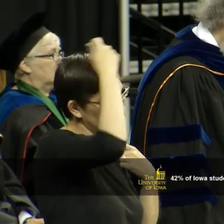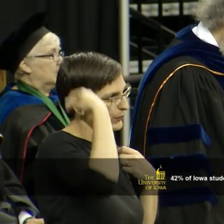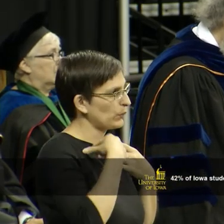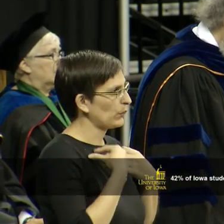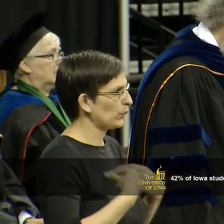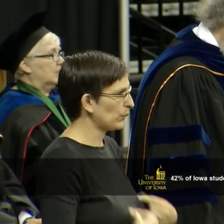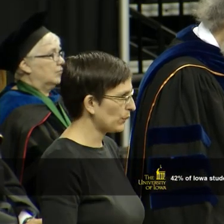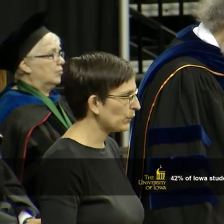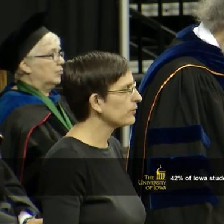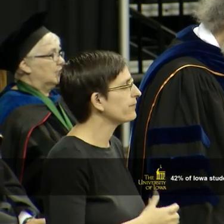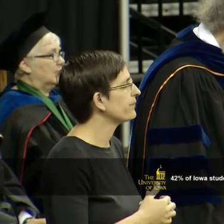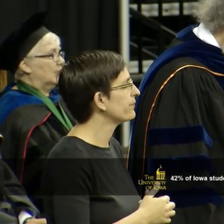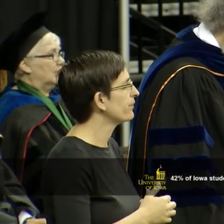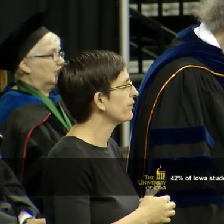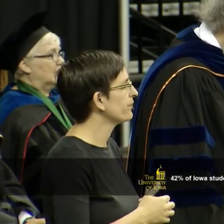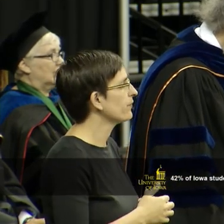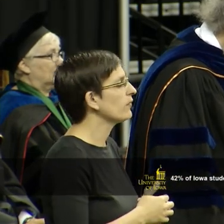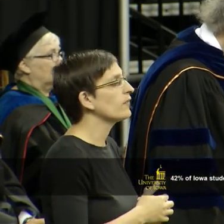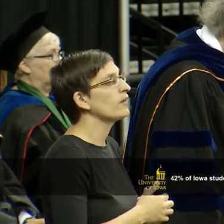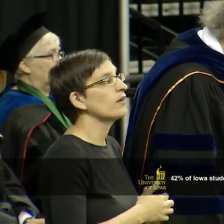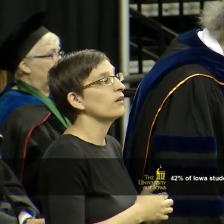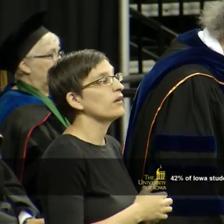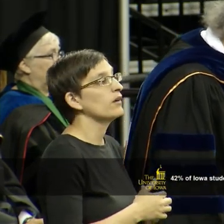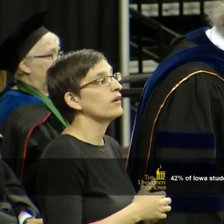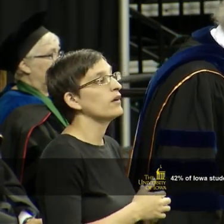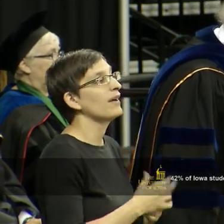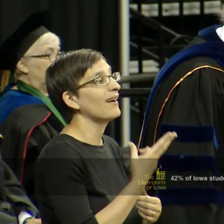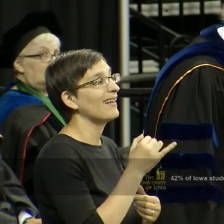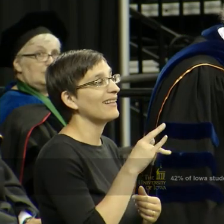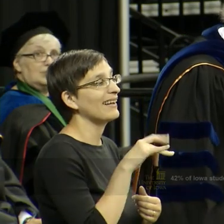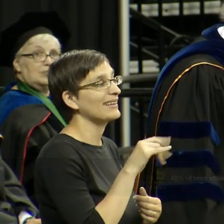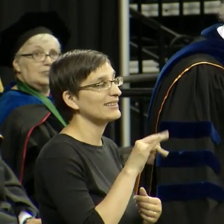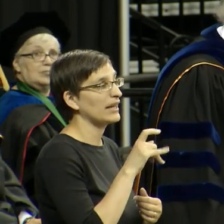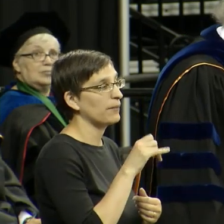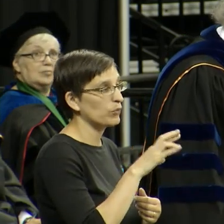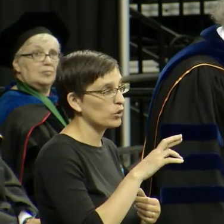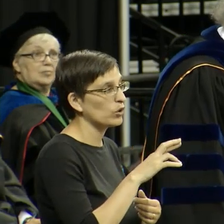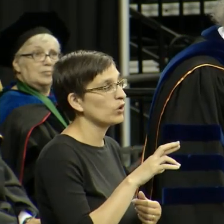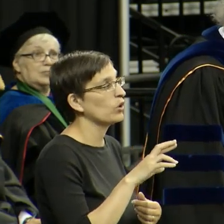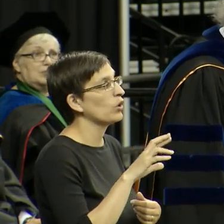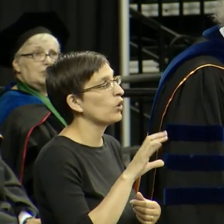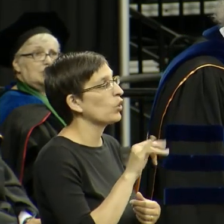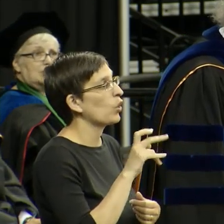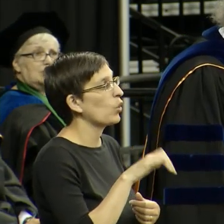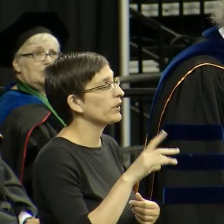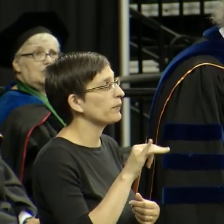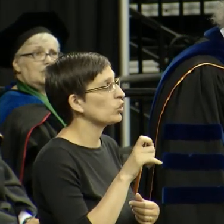The graduates will be presented by Associate Dean Helena Detmer and Professor Coney Berman.